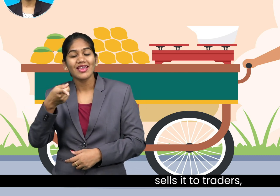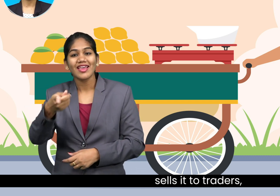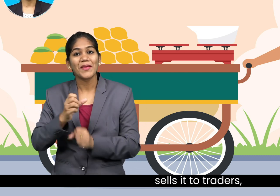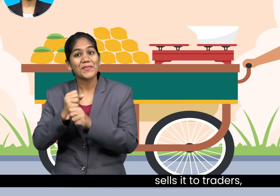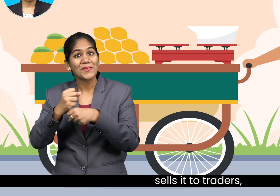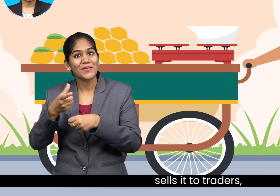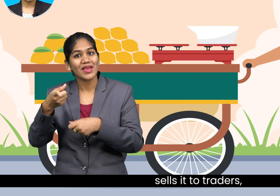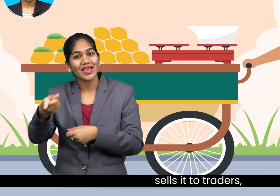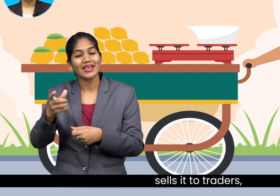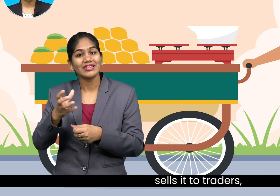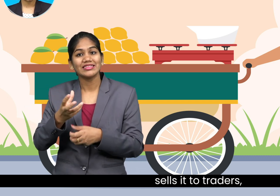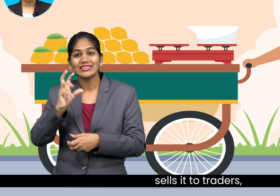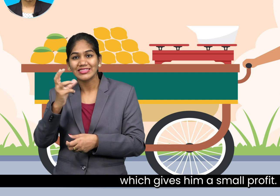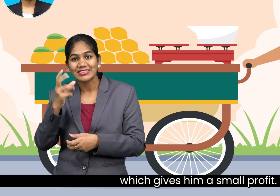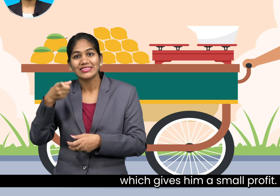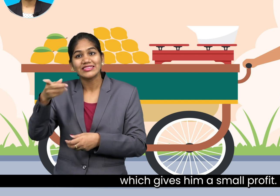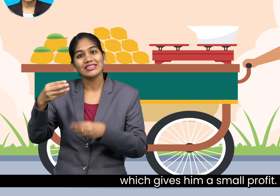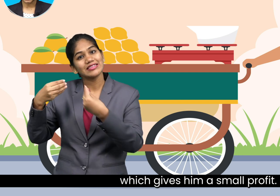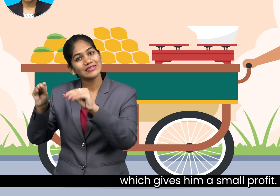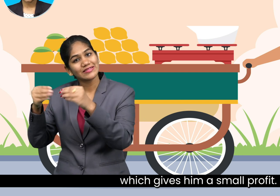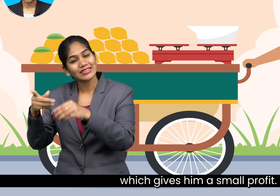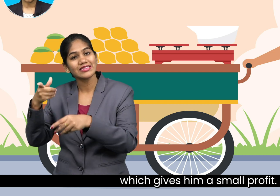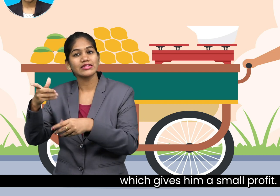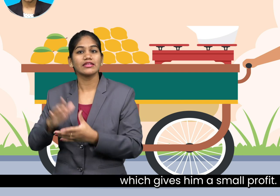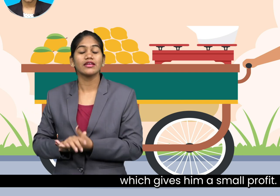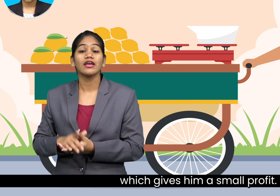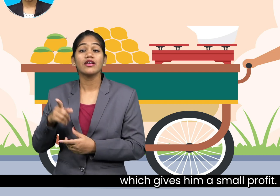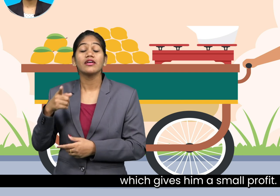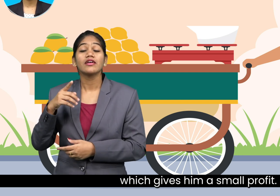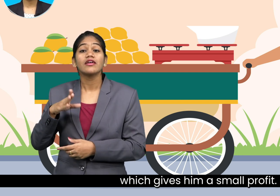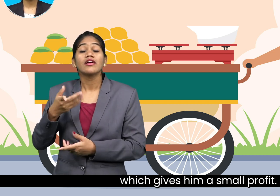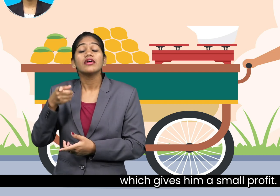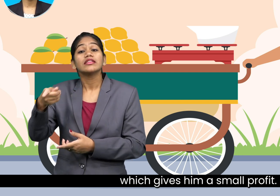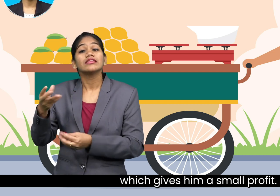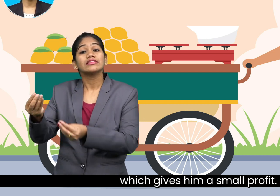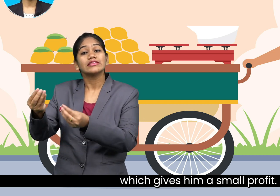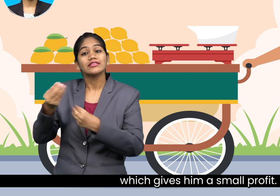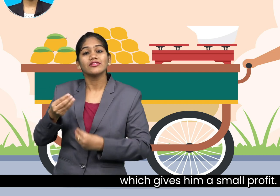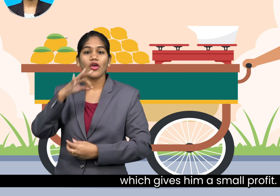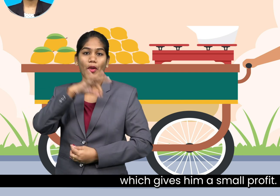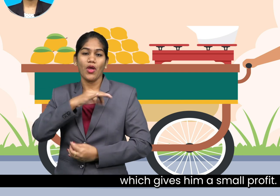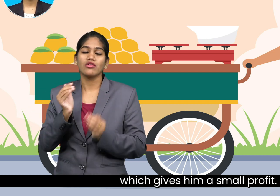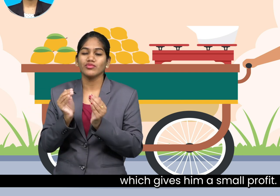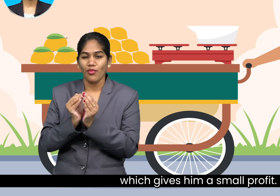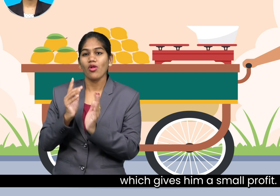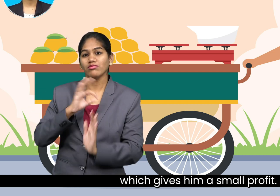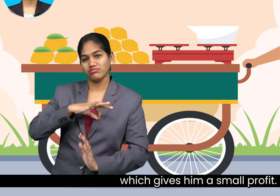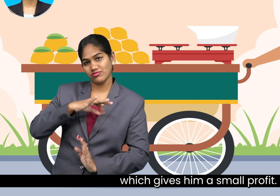sells it to traders, which gives him a small profit.